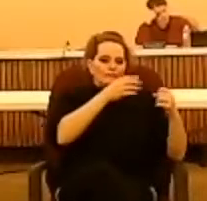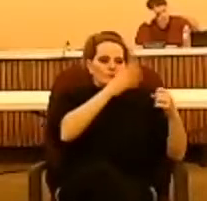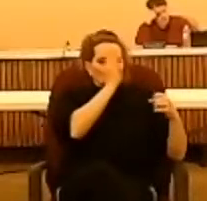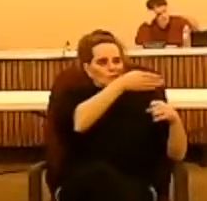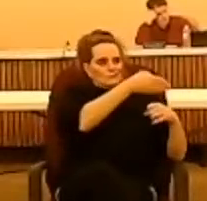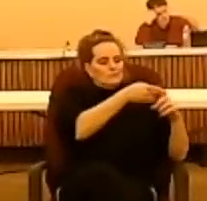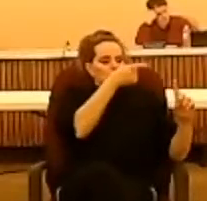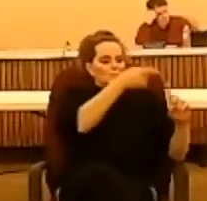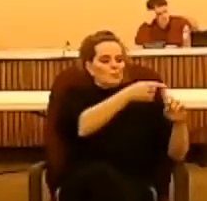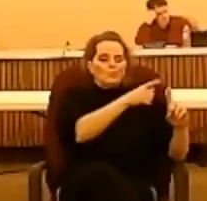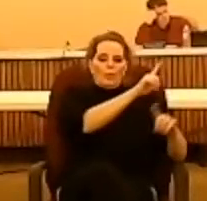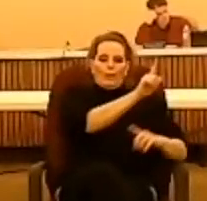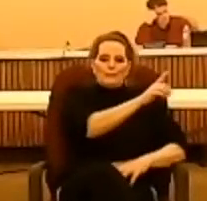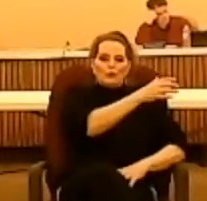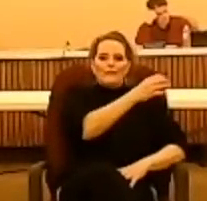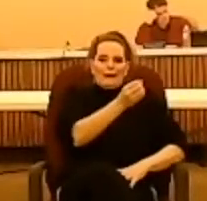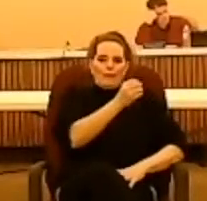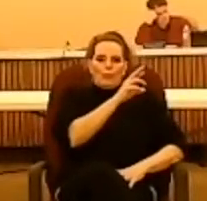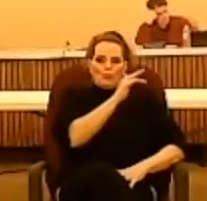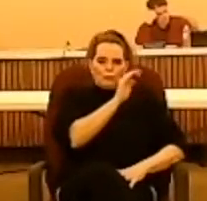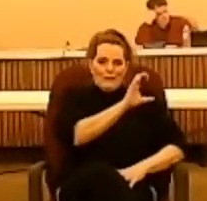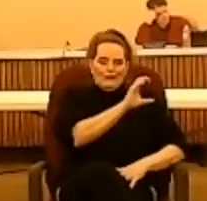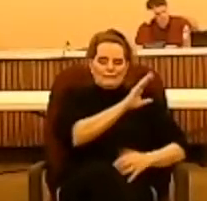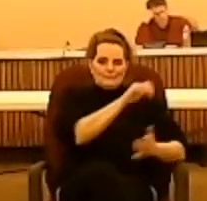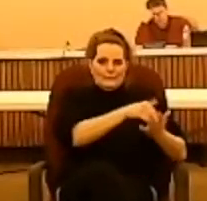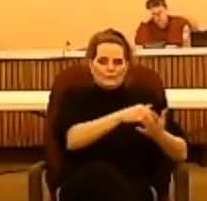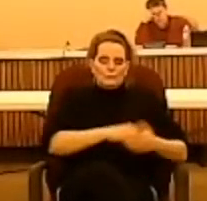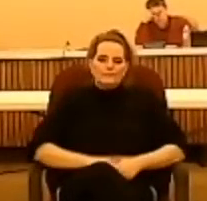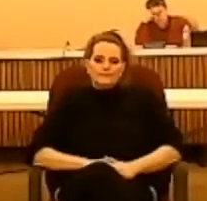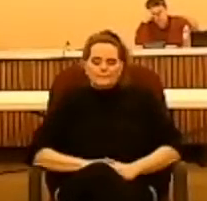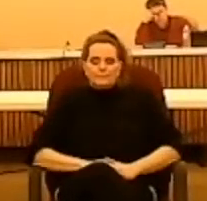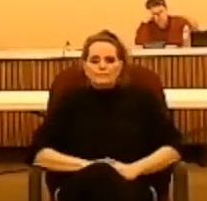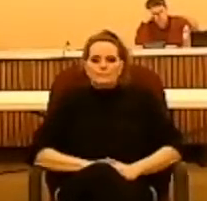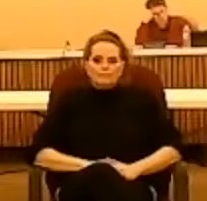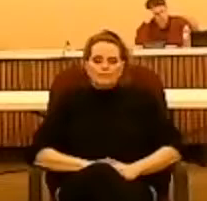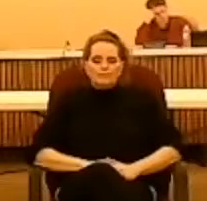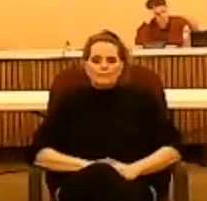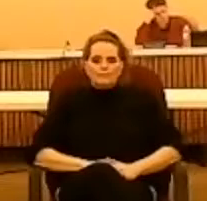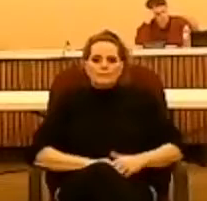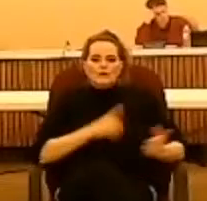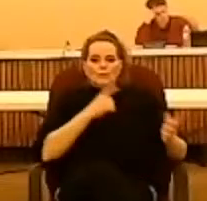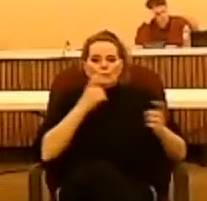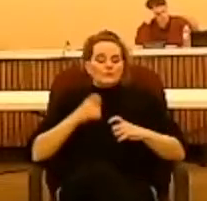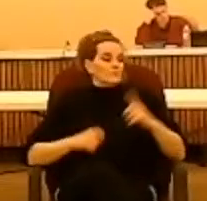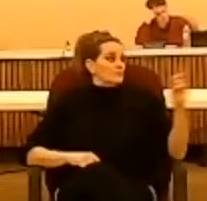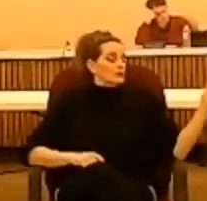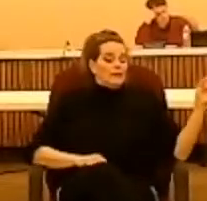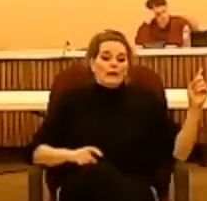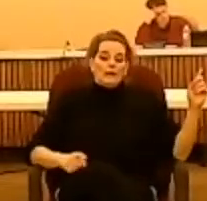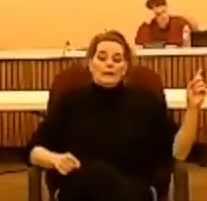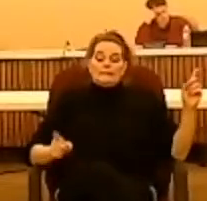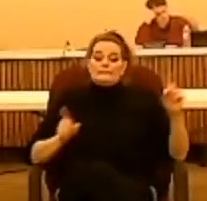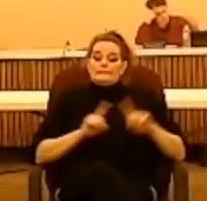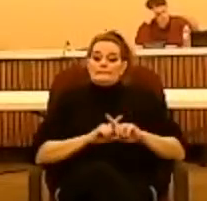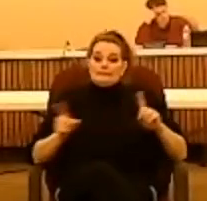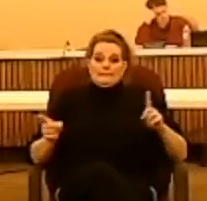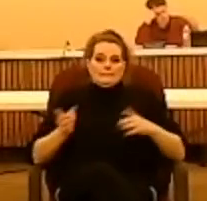nice interconnect. Yep. Any questions? Just a big difference between the